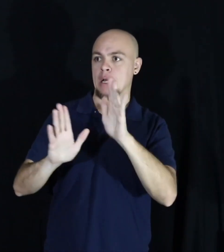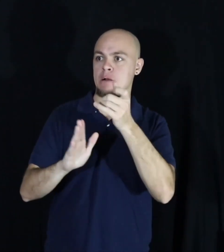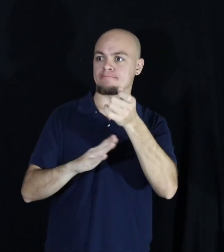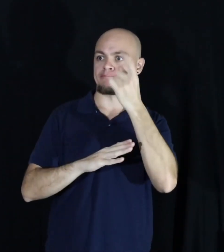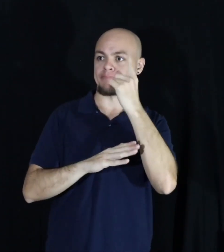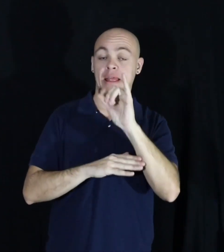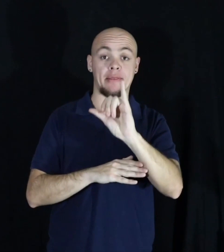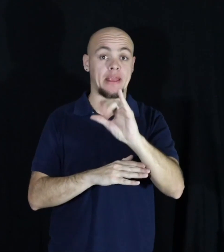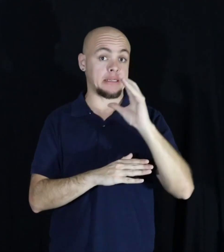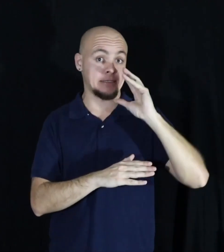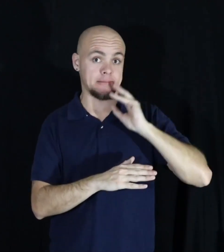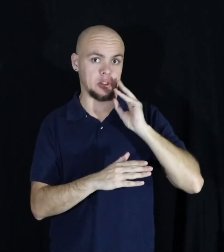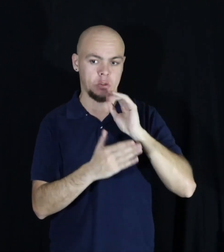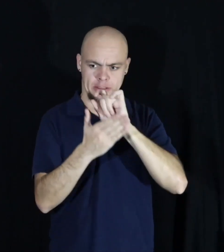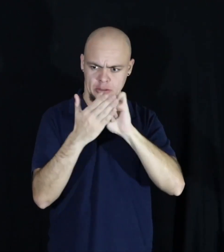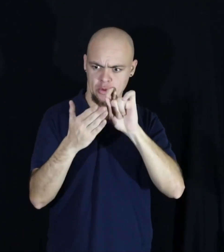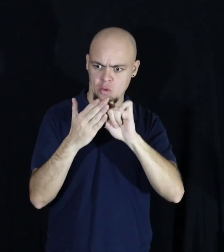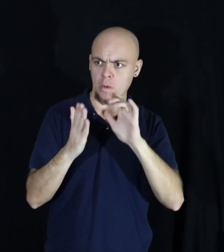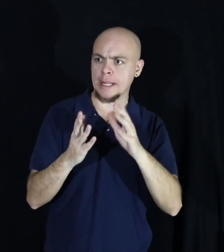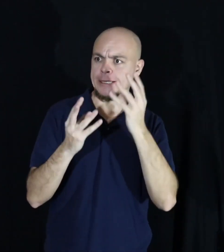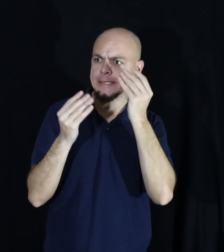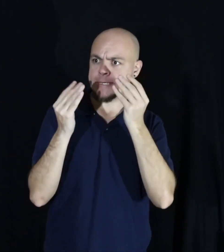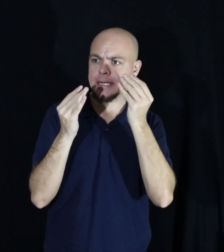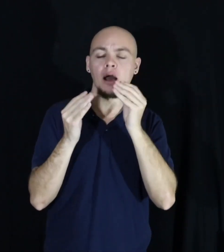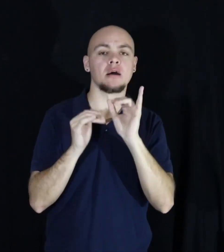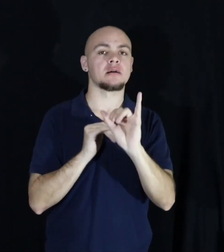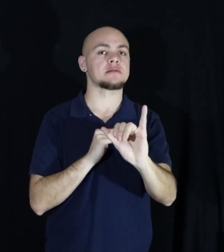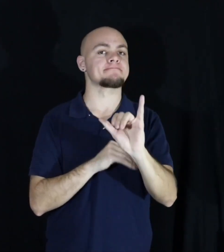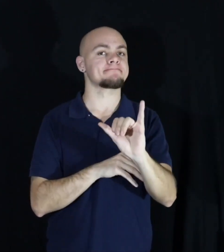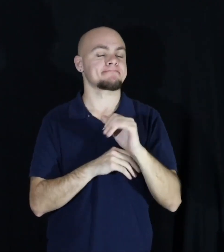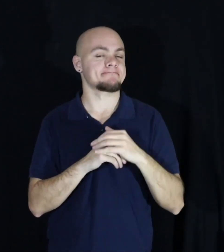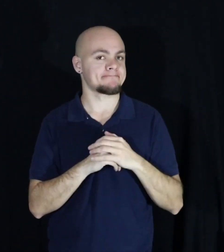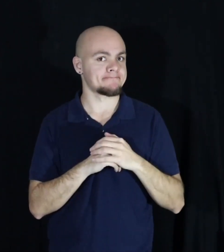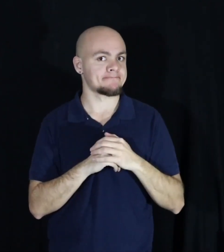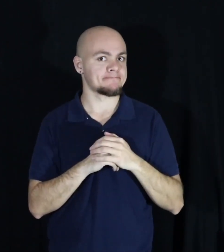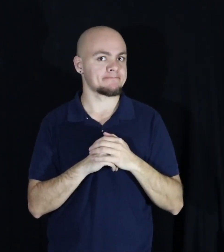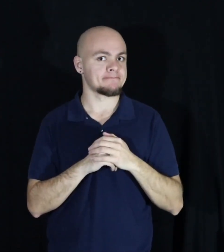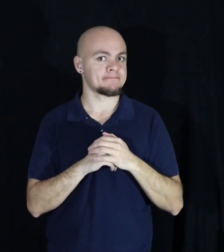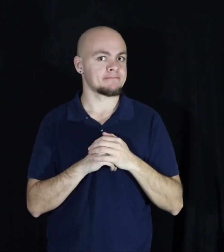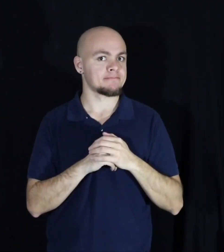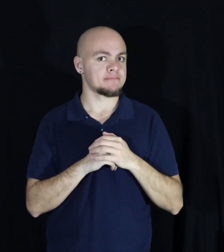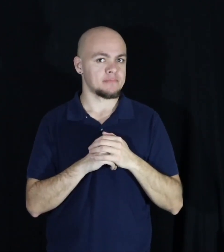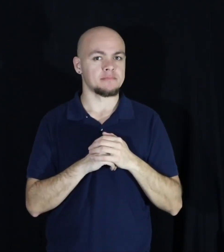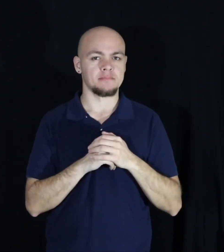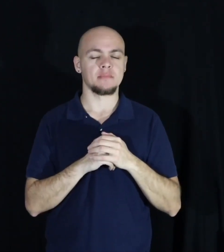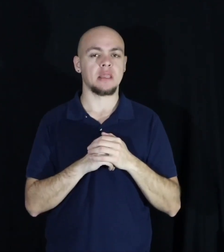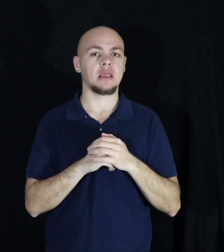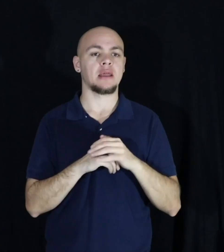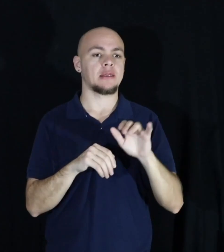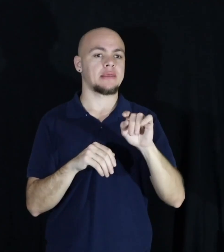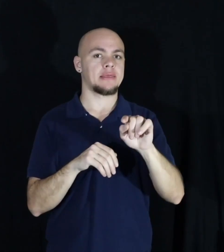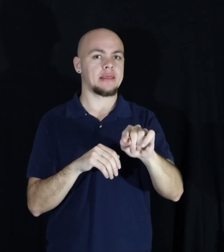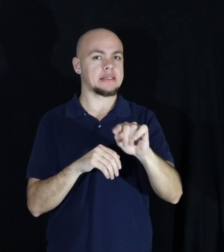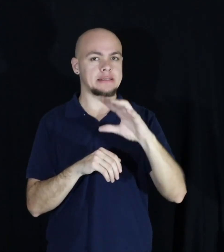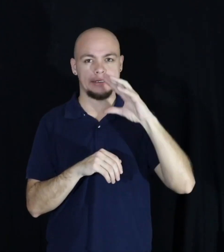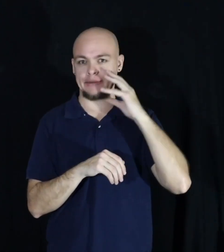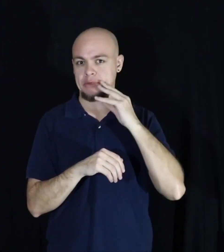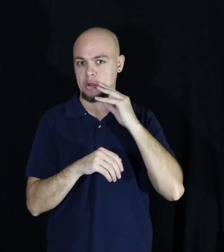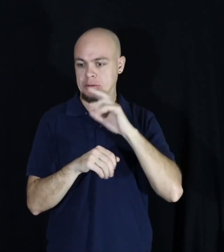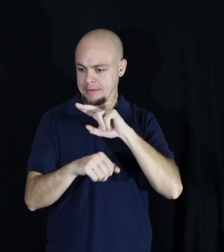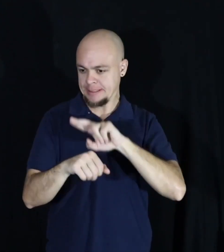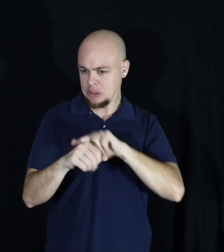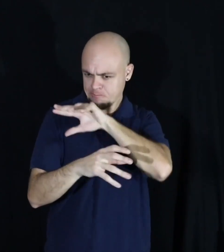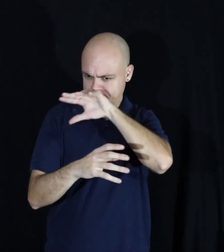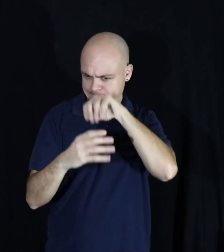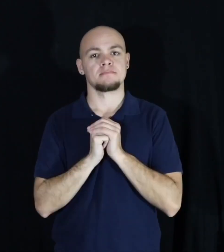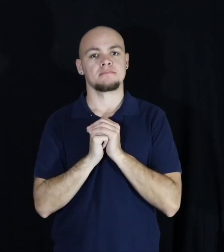the writers who think about it. I wanted to better understand how we incorporate these extraordinary experiences in nature into our daily